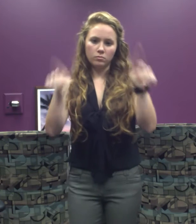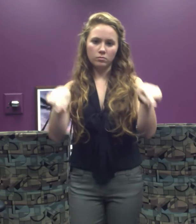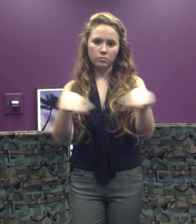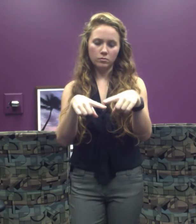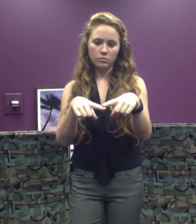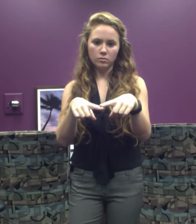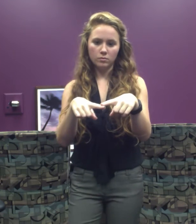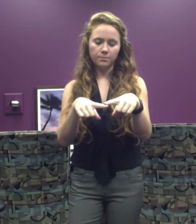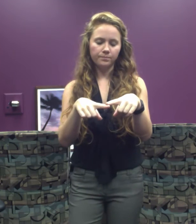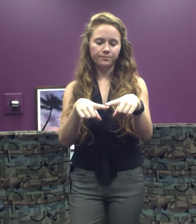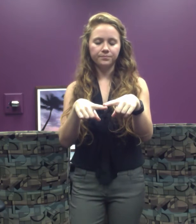me.